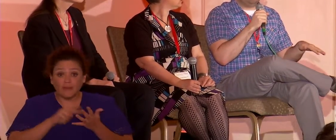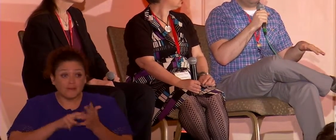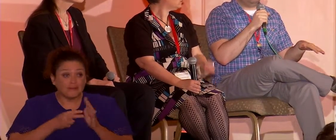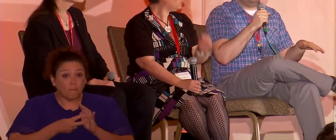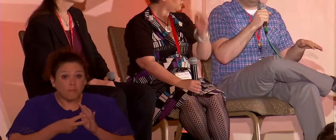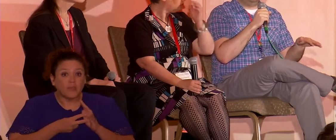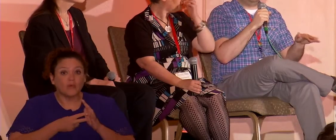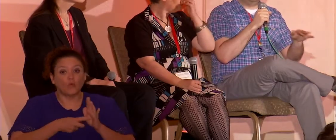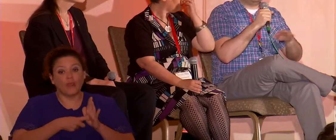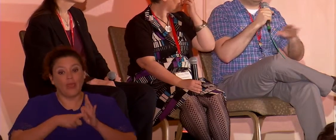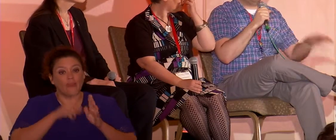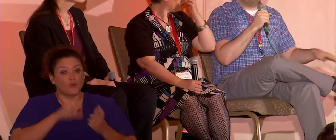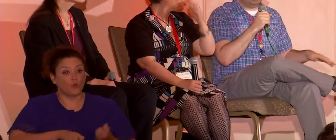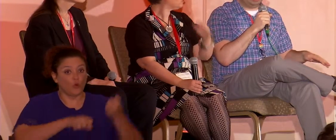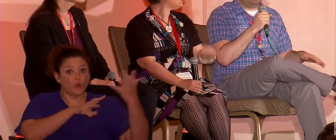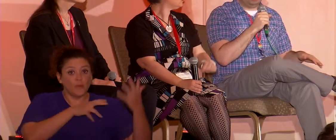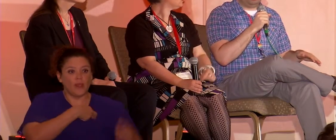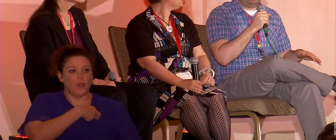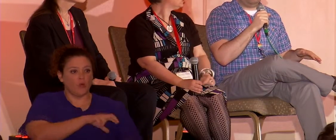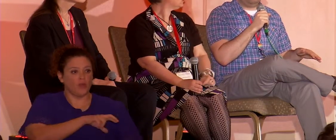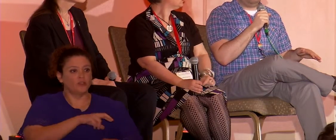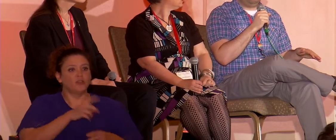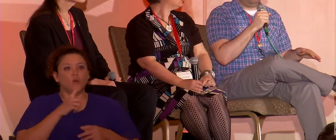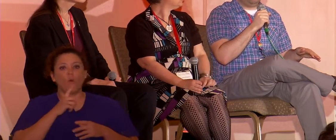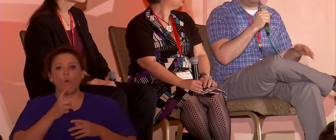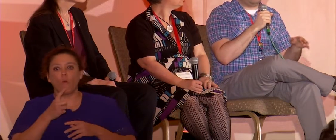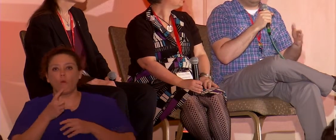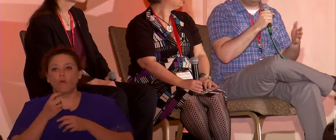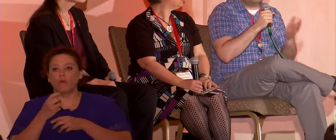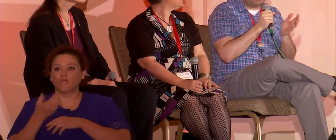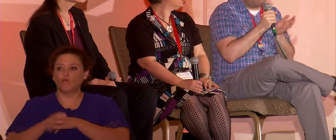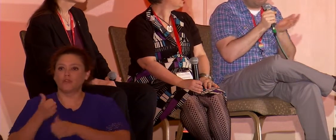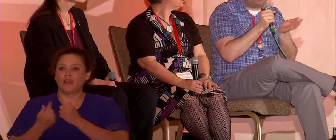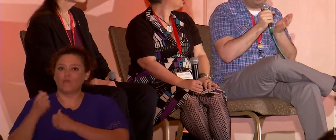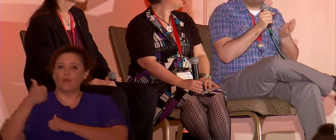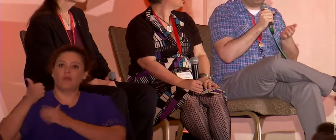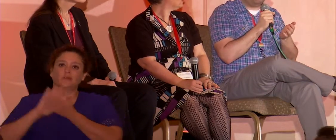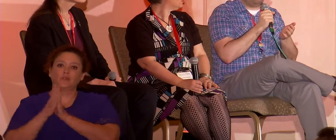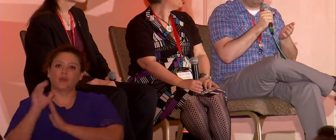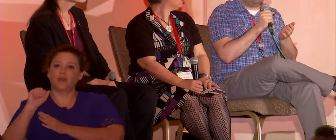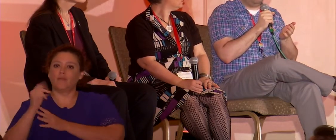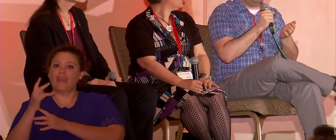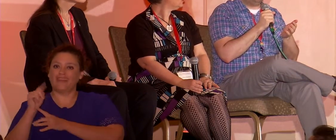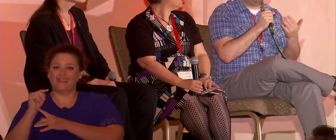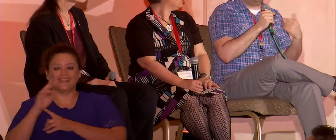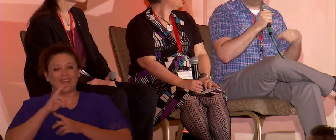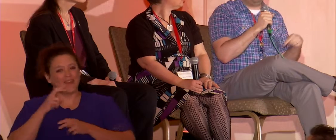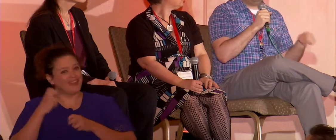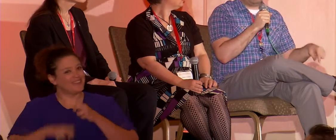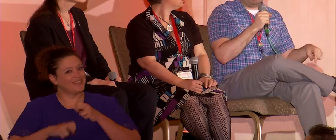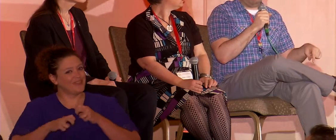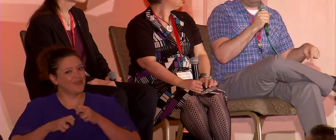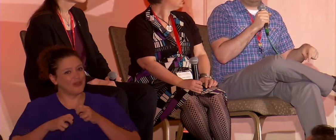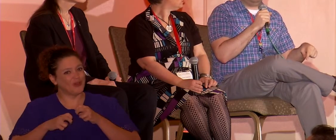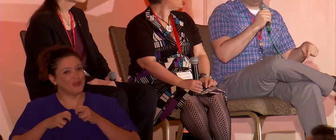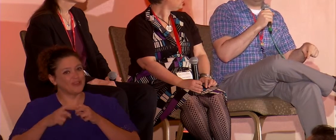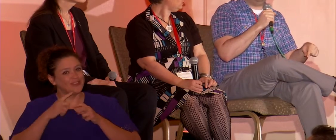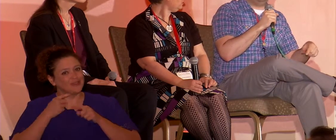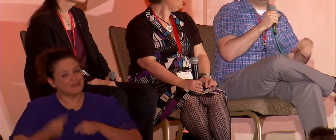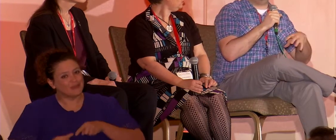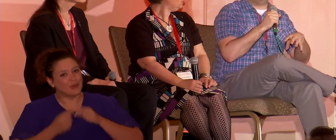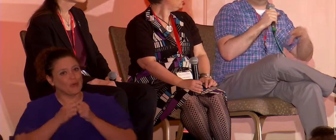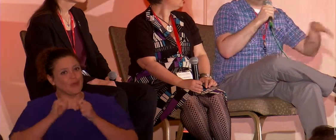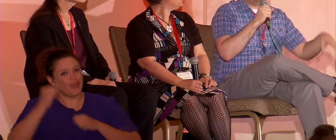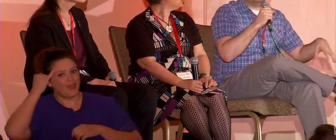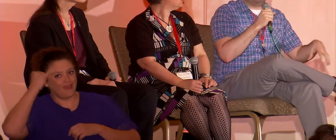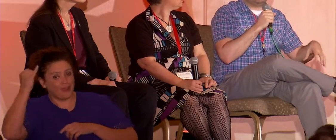eliminating religion or making everybody else atheist. And that's a tough thing to wrestle with, but if we want to be allies to other